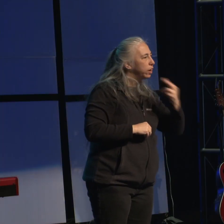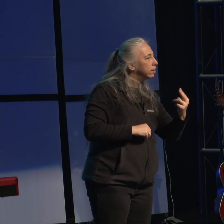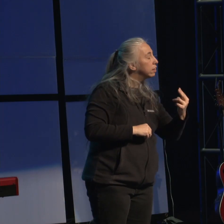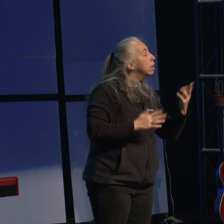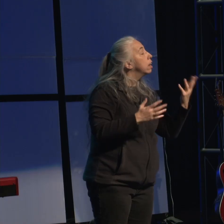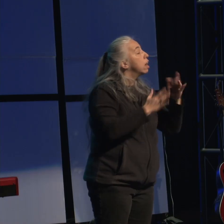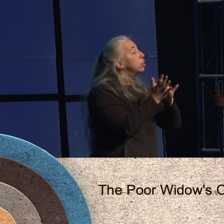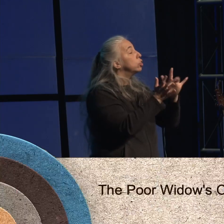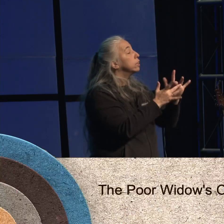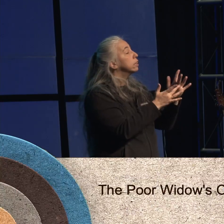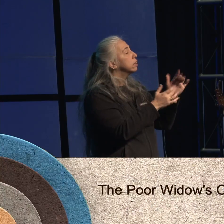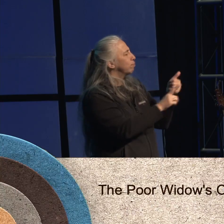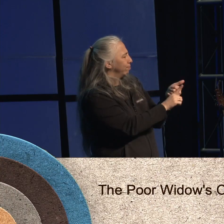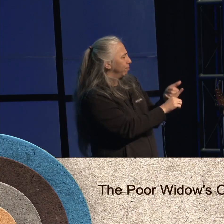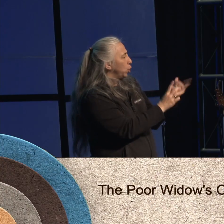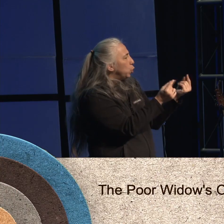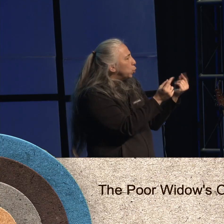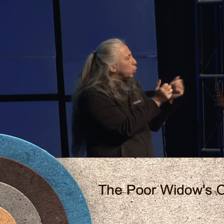Jesus do with the poor?